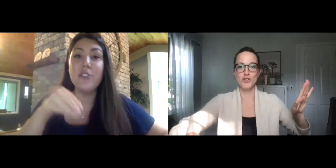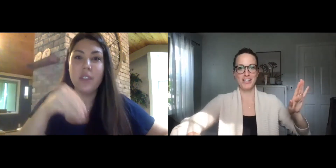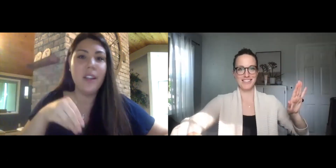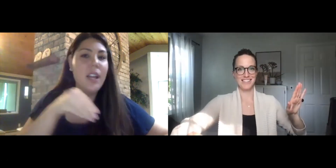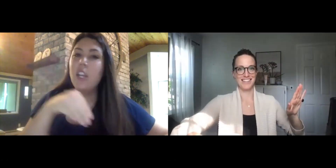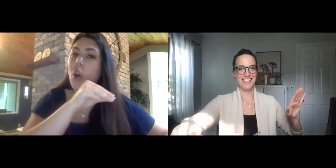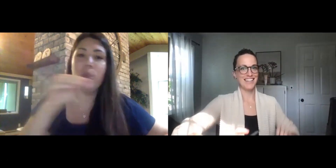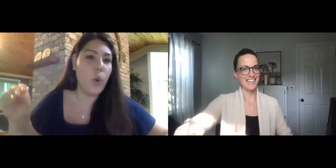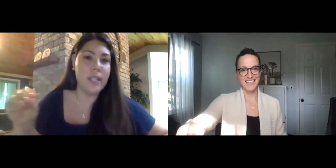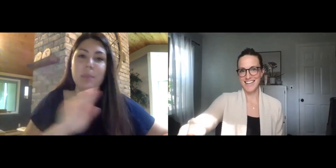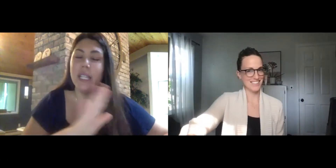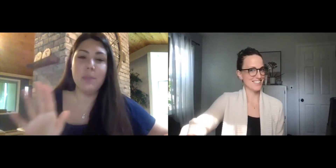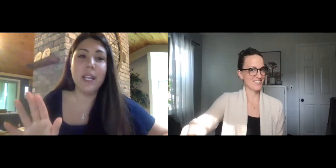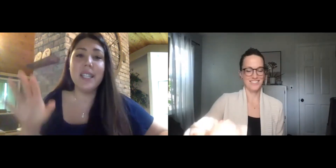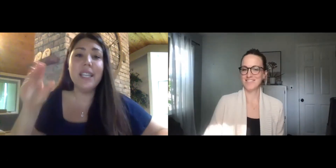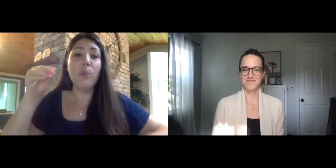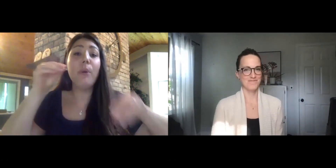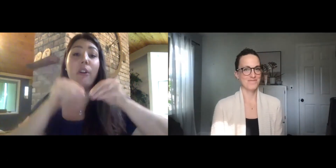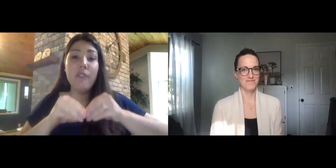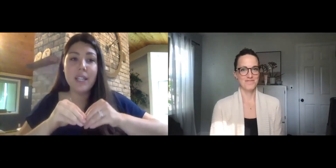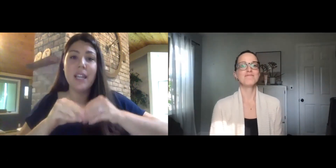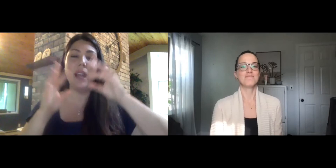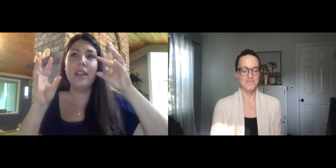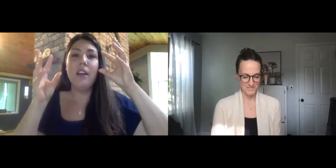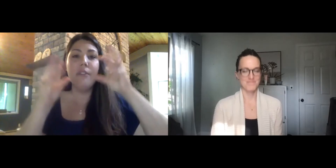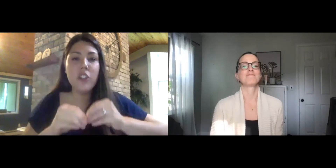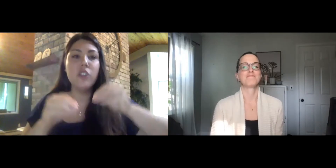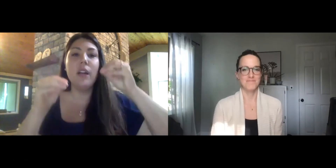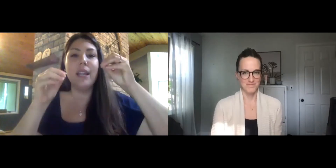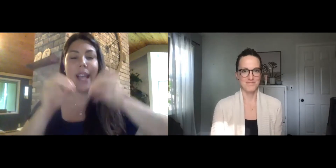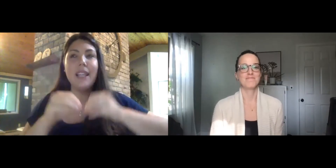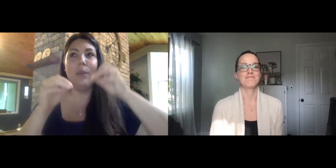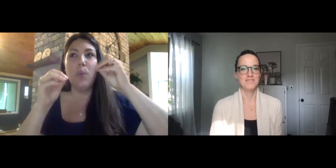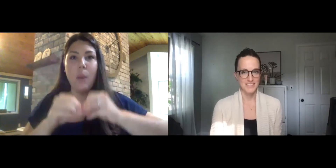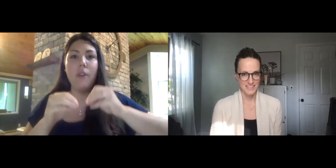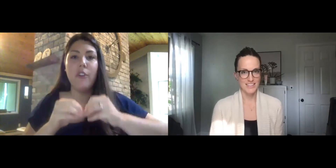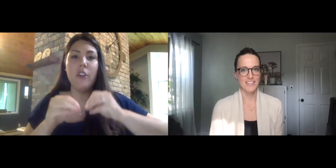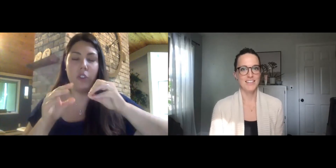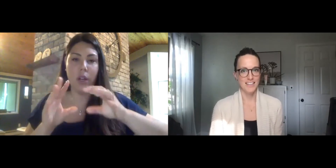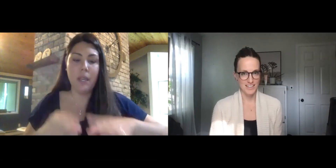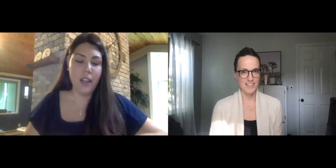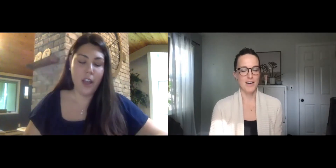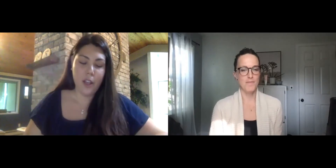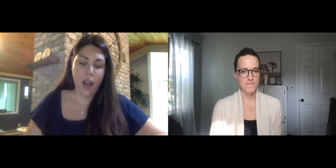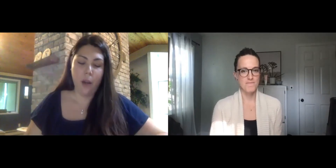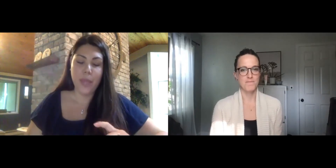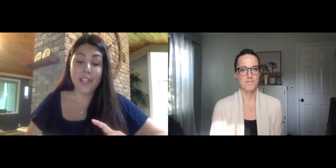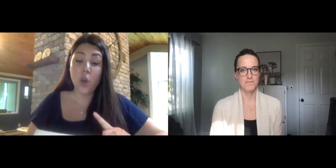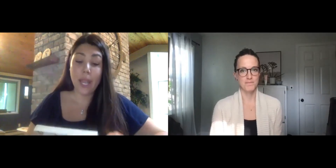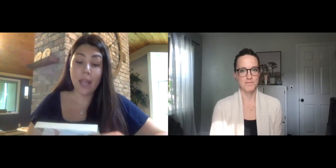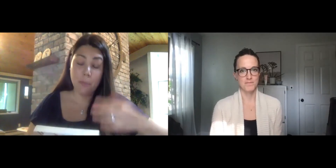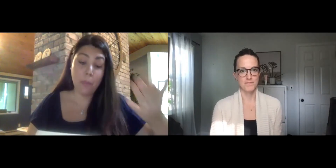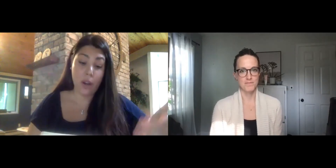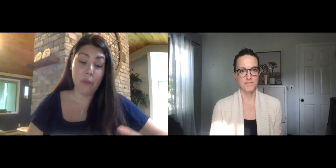more toys. No toys, yes. Please. Because these are perfect and like functional and exactly what I want for her. You know what I mean? Yeah. And